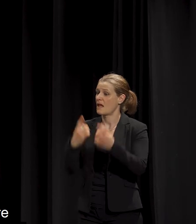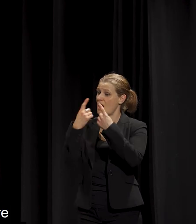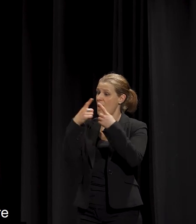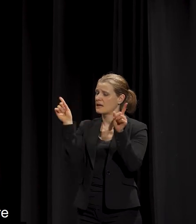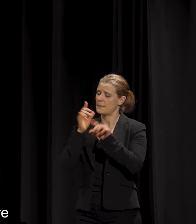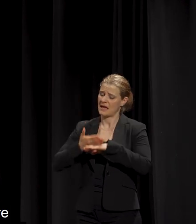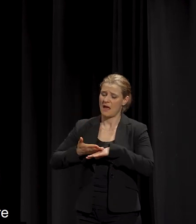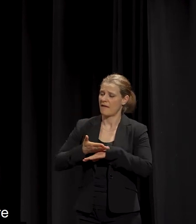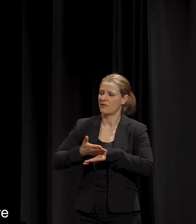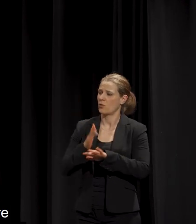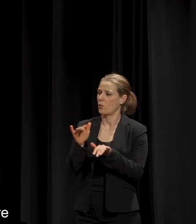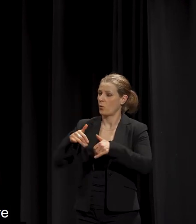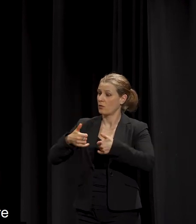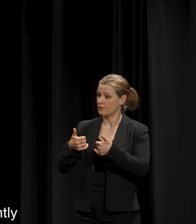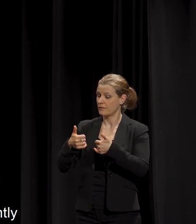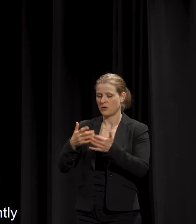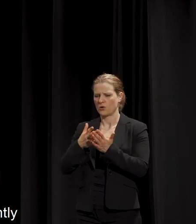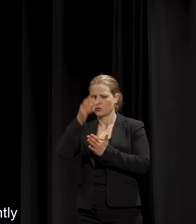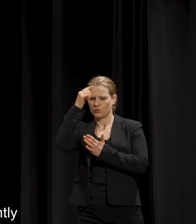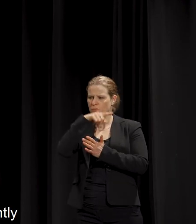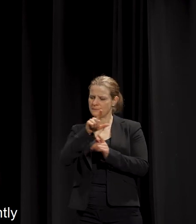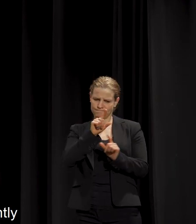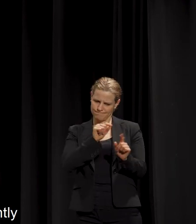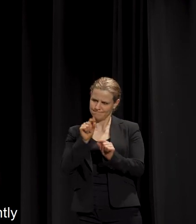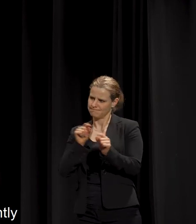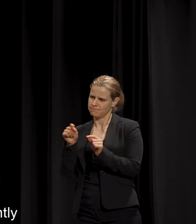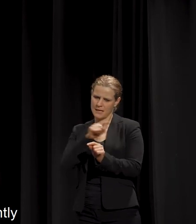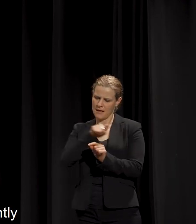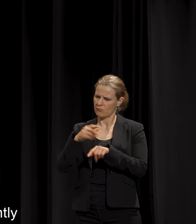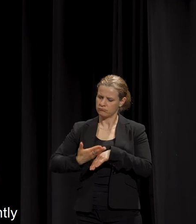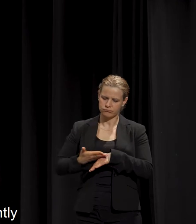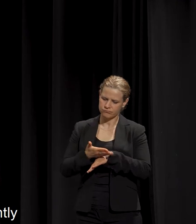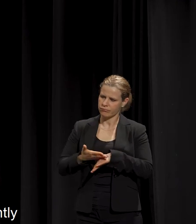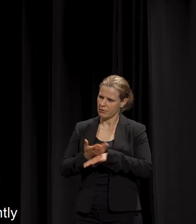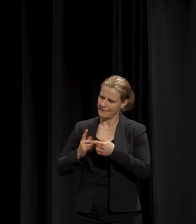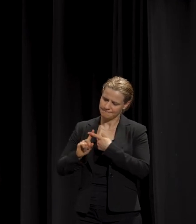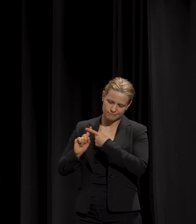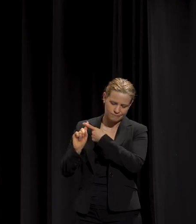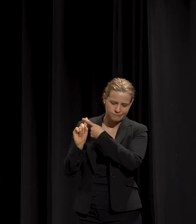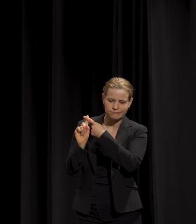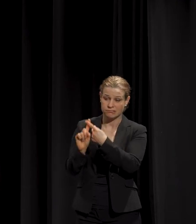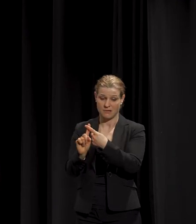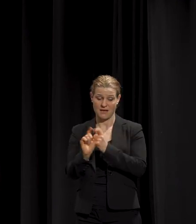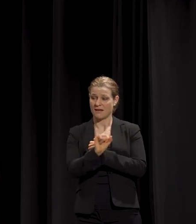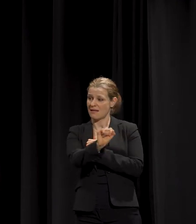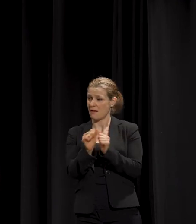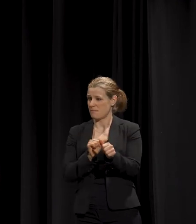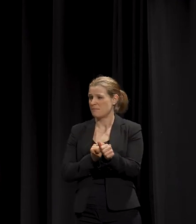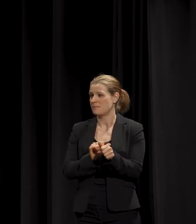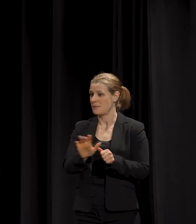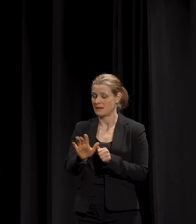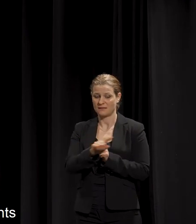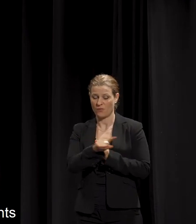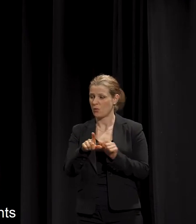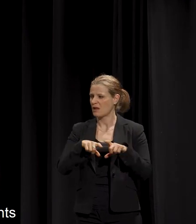Academic Effort Awards are presented to students who have been identified as consistently striving to achieve their personal best across all subjects of